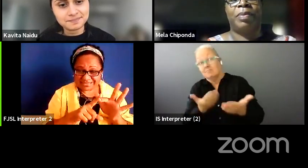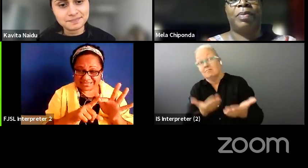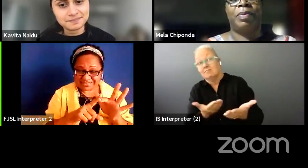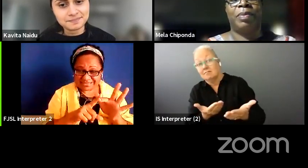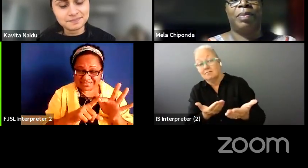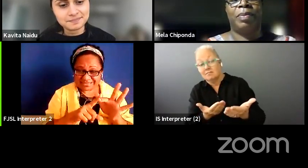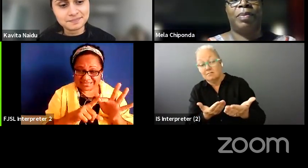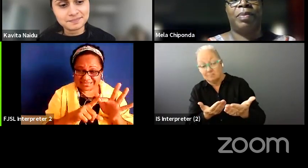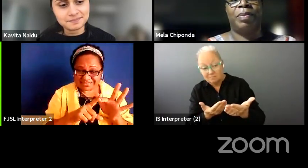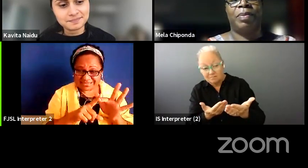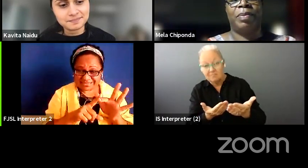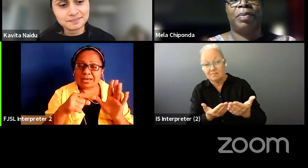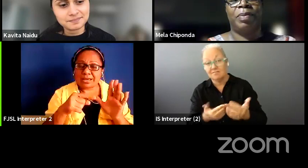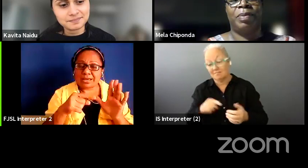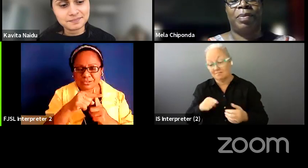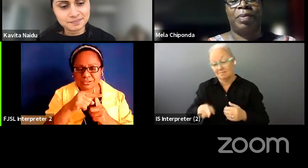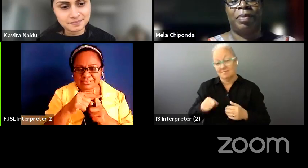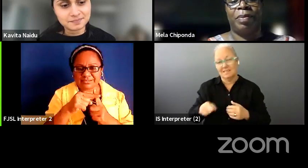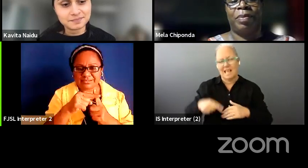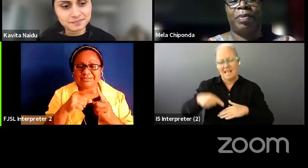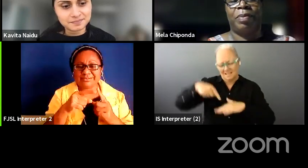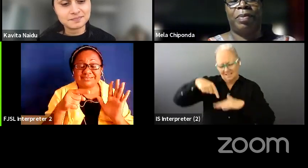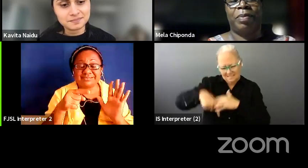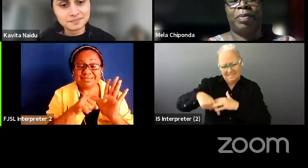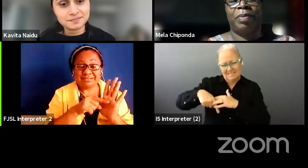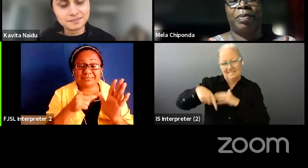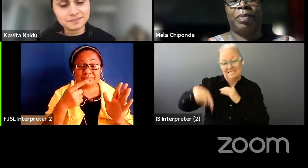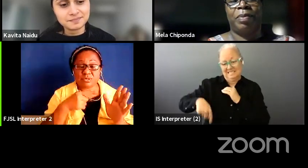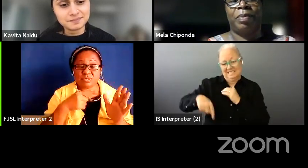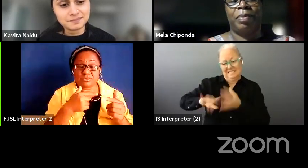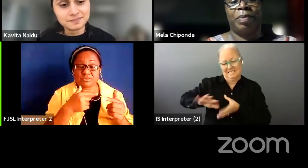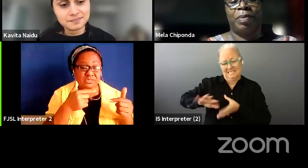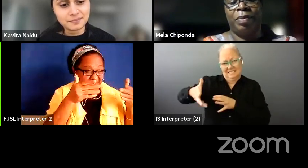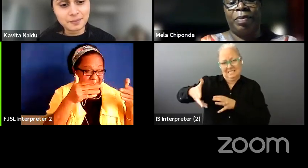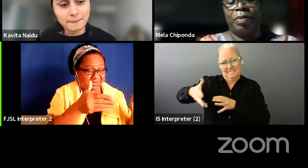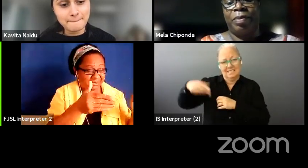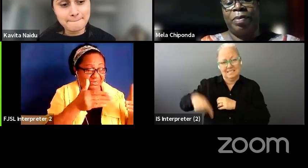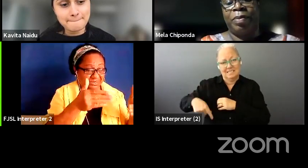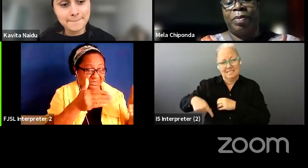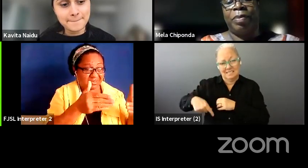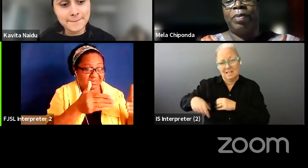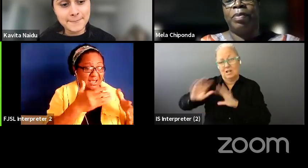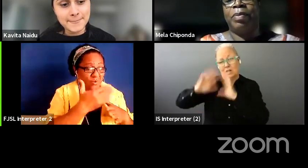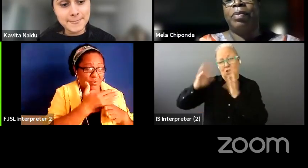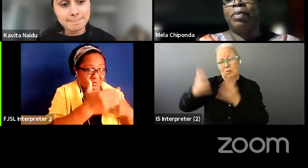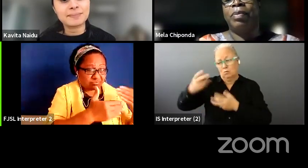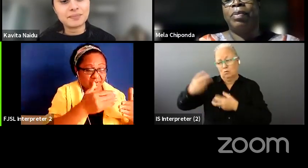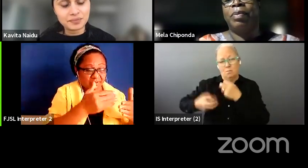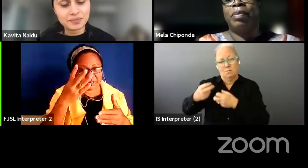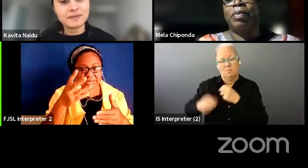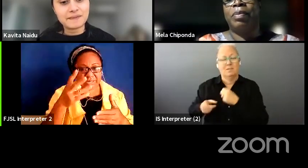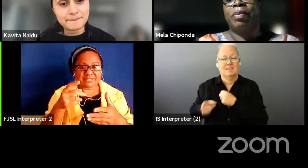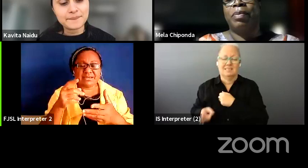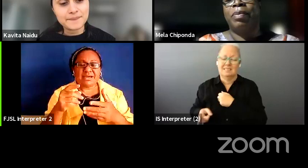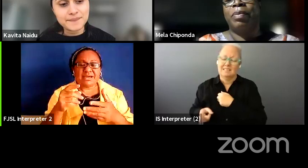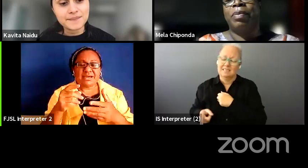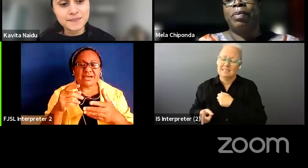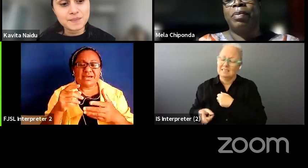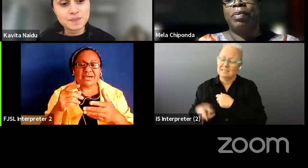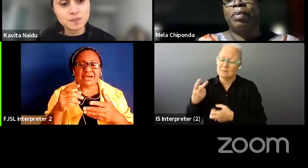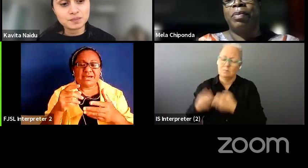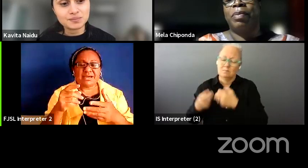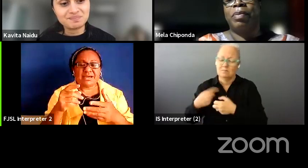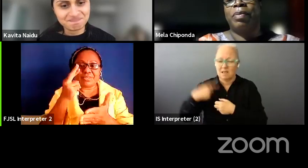the root systemic existential crises that we are facing globally is really, really crucial for this climate moment and